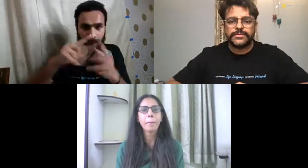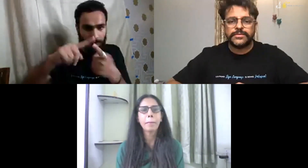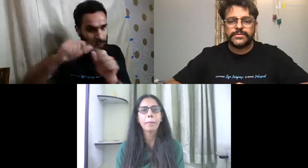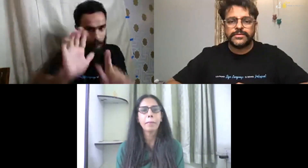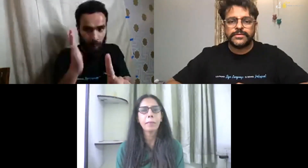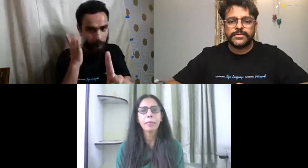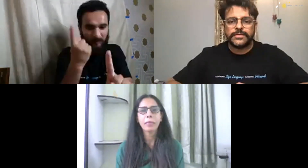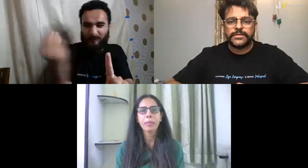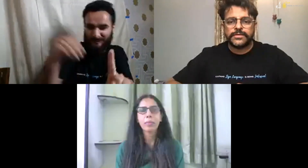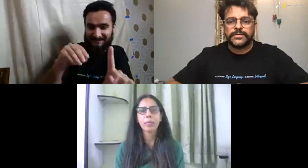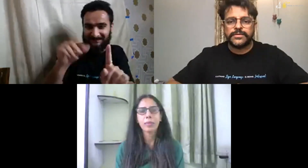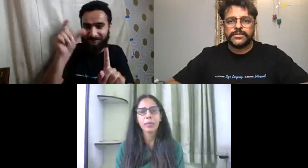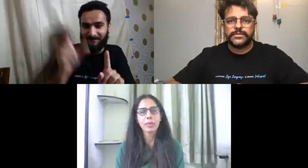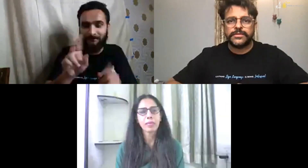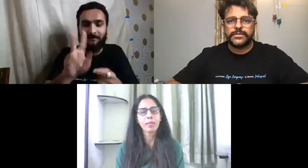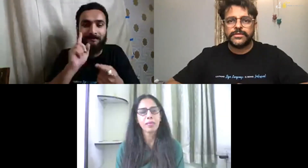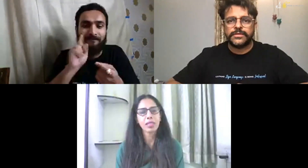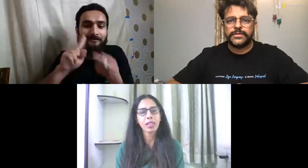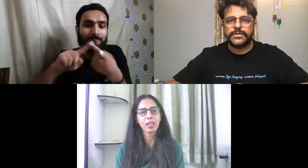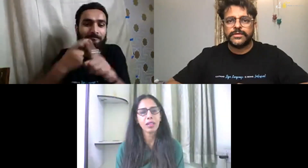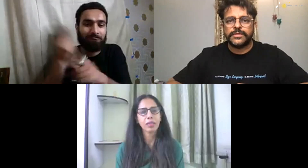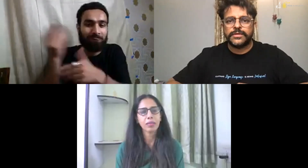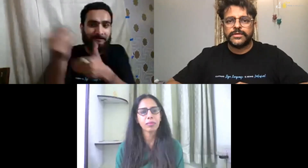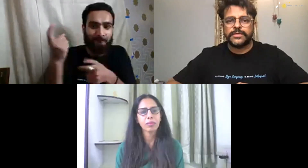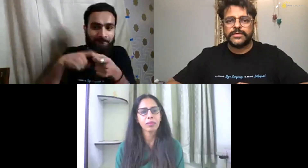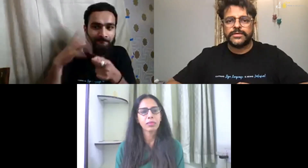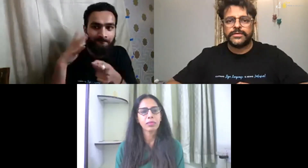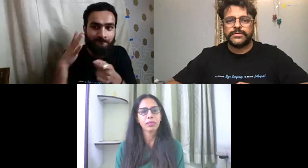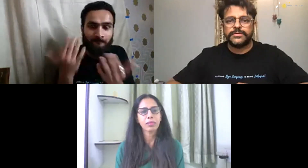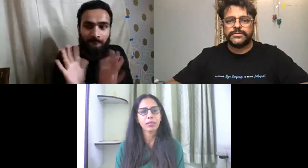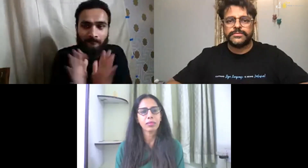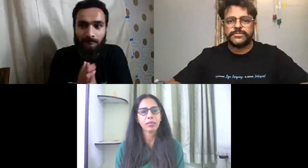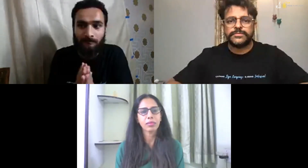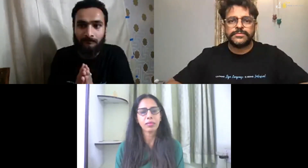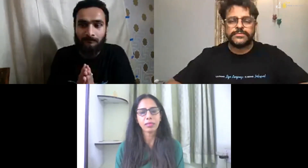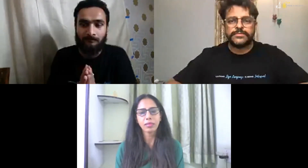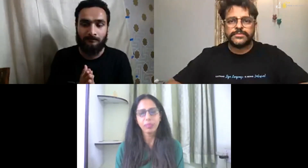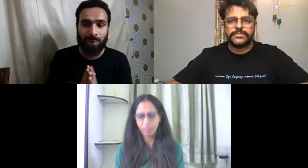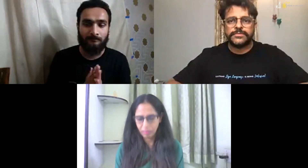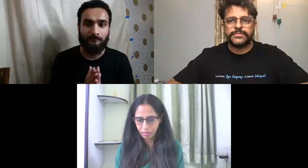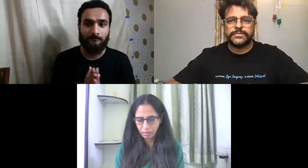Should you please stay? We're just having one more person come in. Vivek, come in.